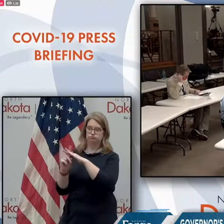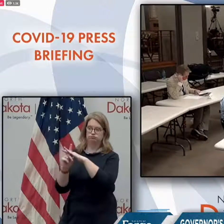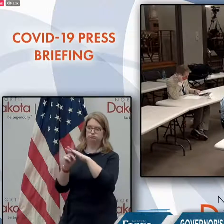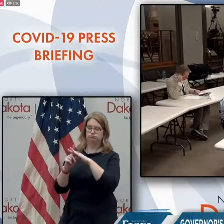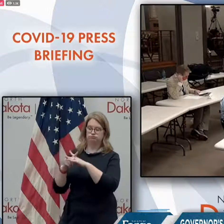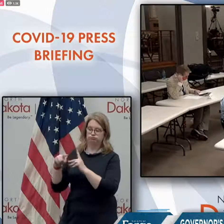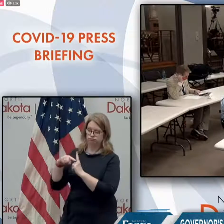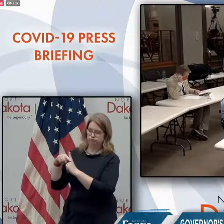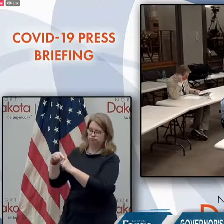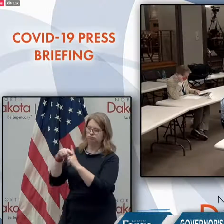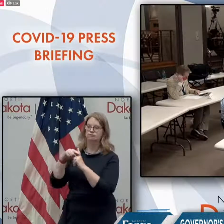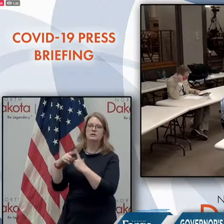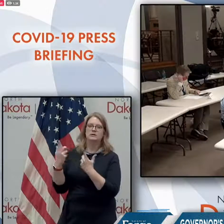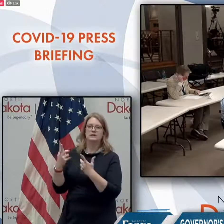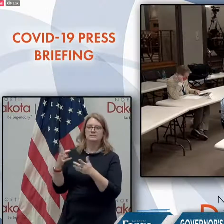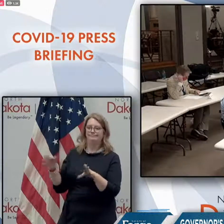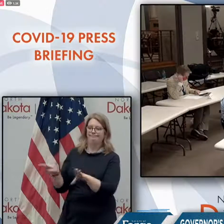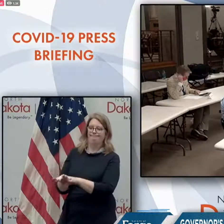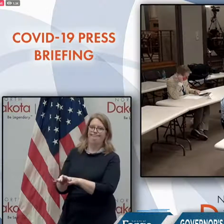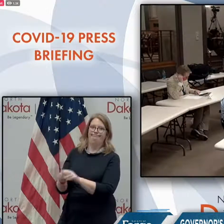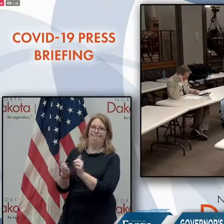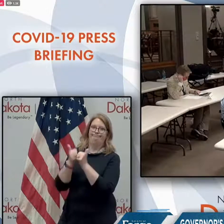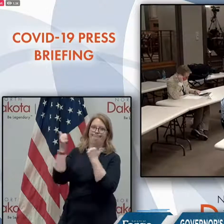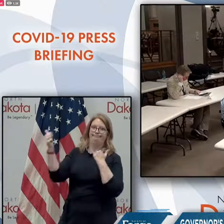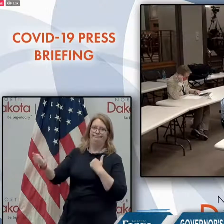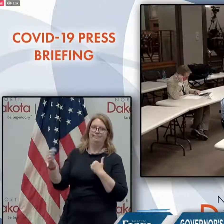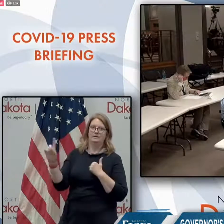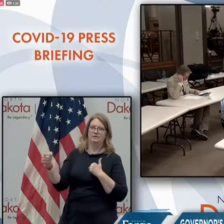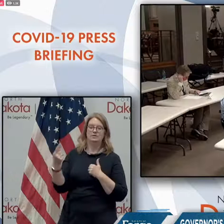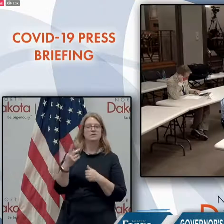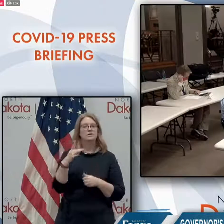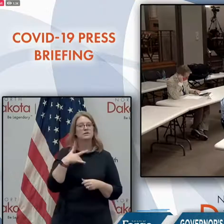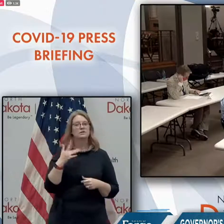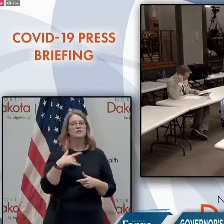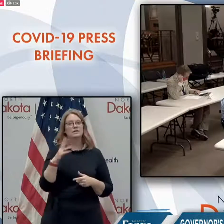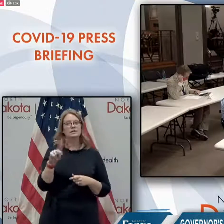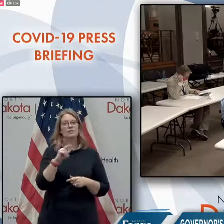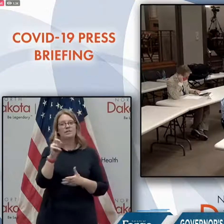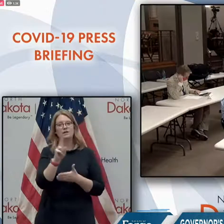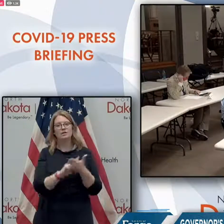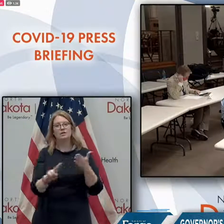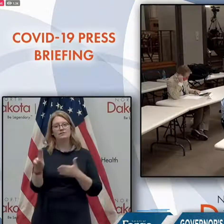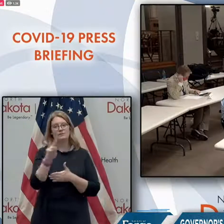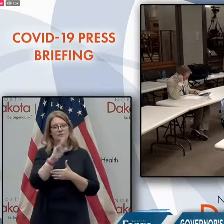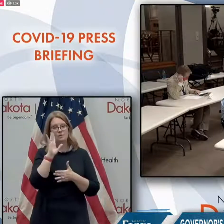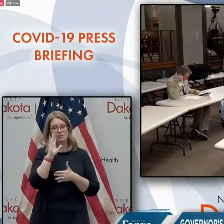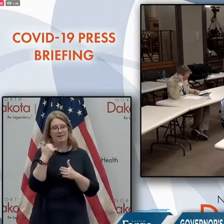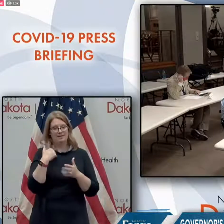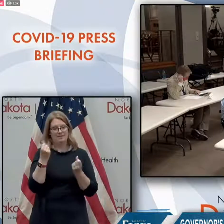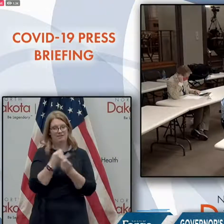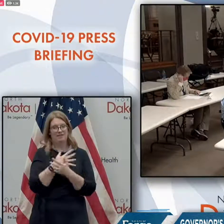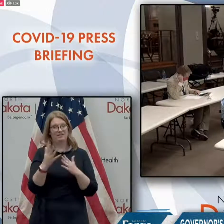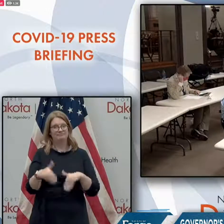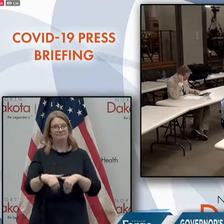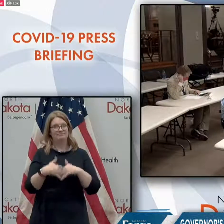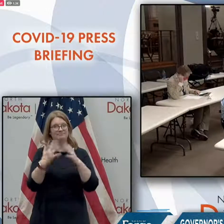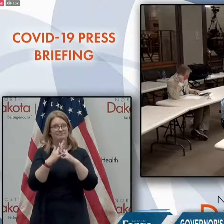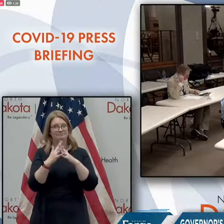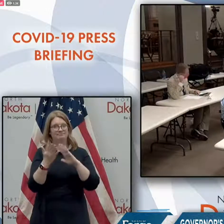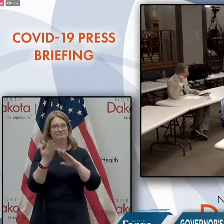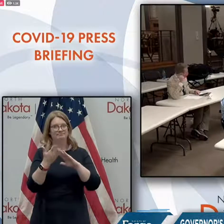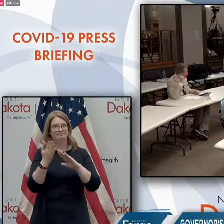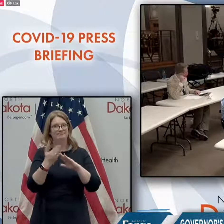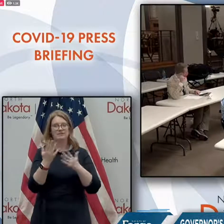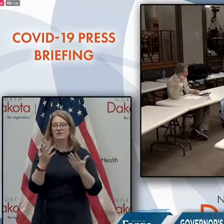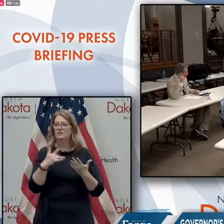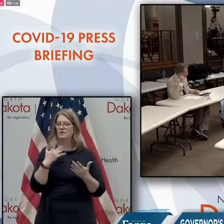COVID cases. Are North Dakota universities doing enough to keep classes going in person this fall? And in what ways are North